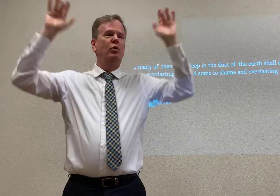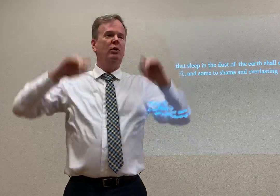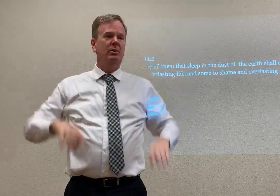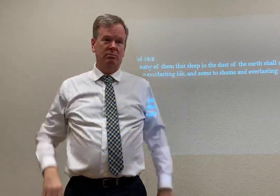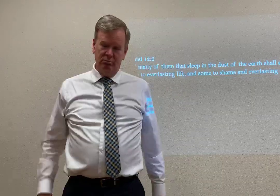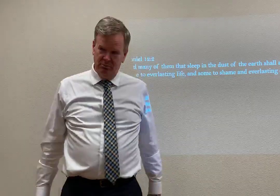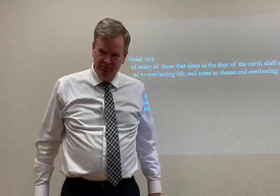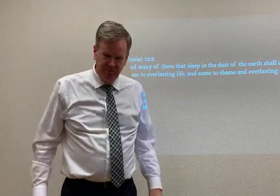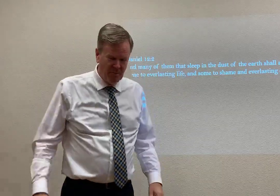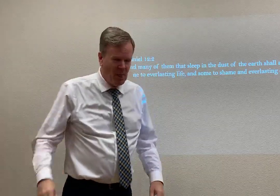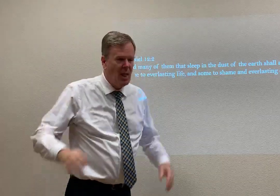Right.